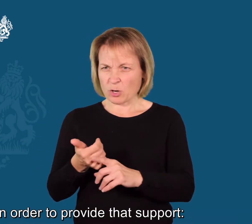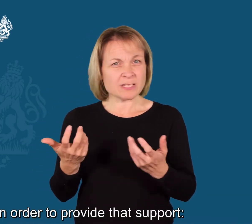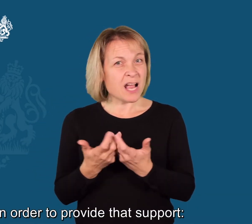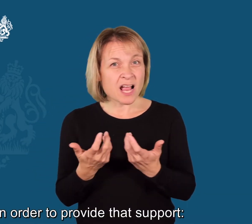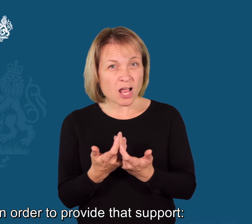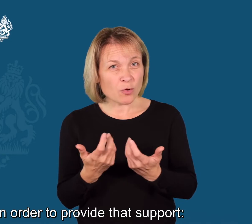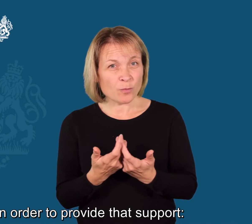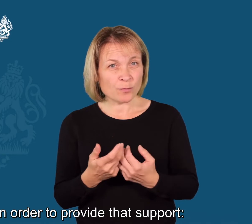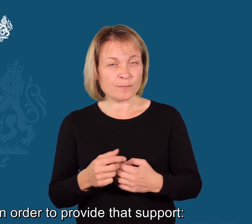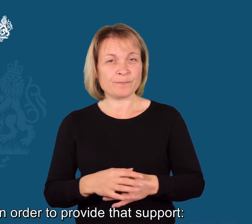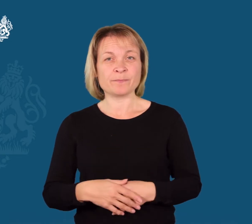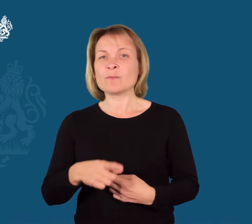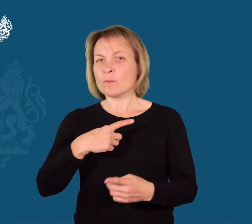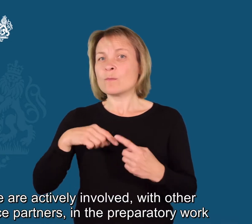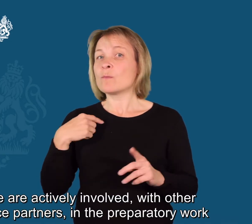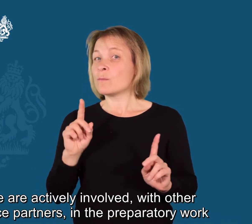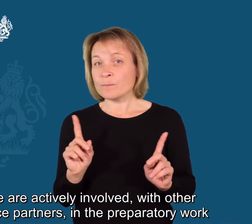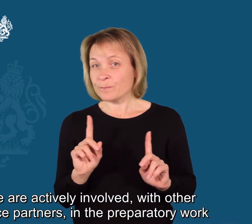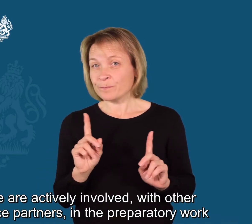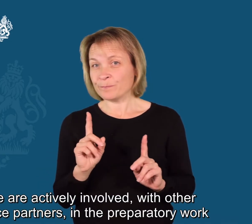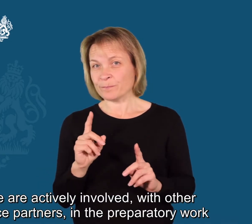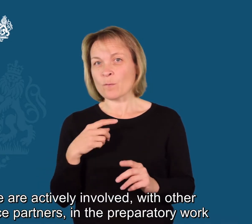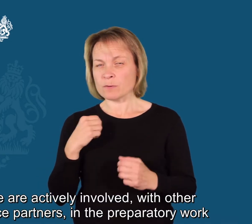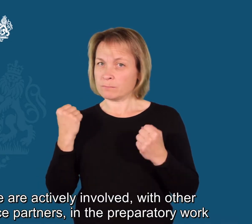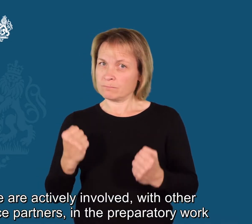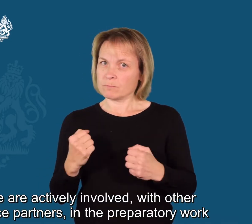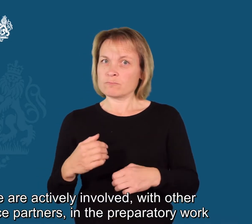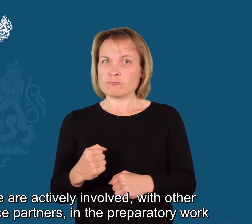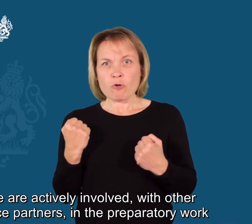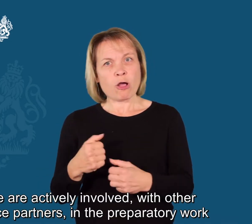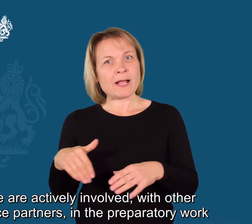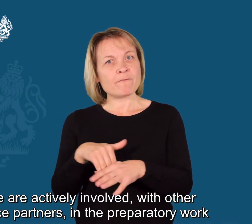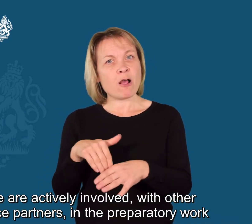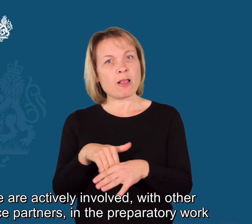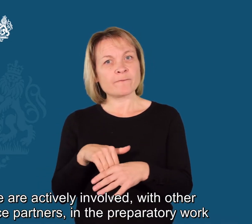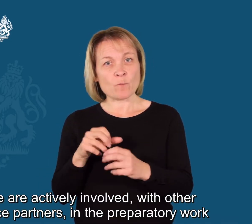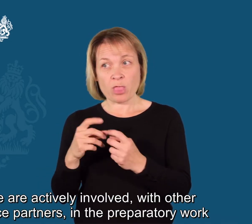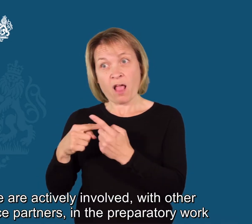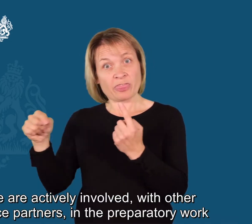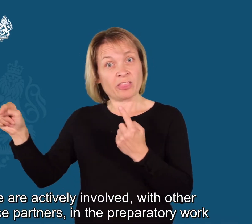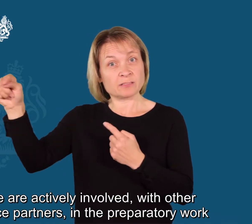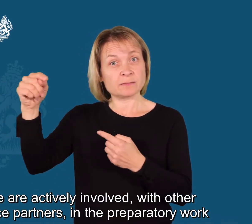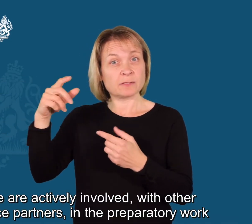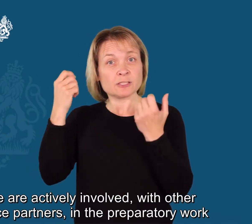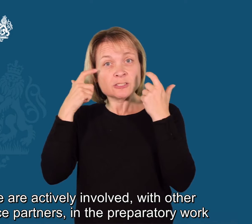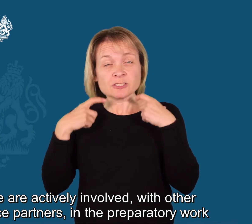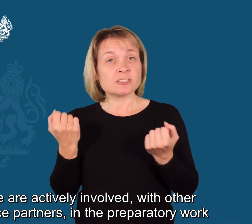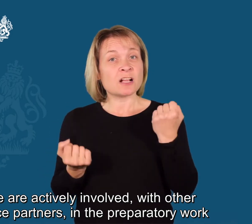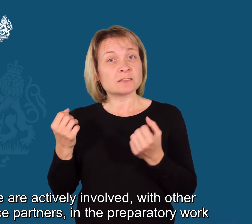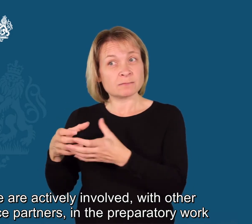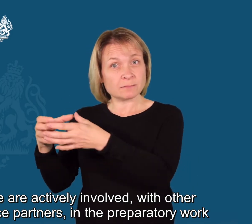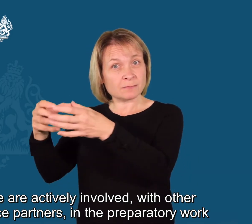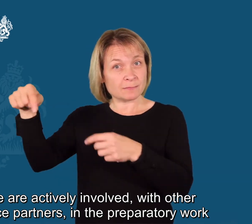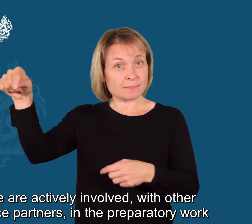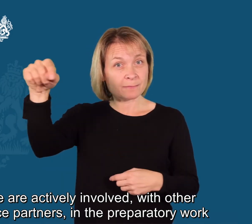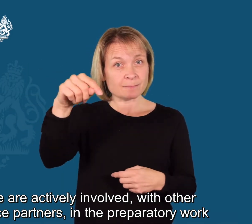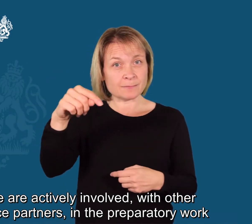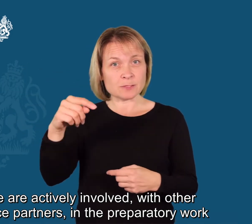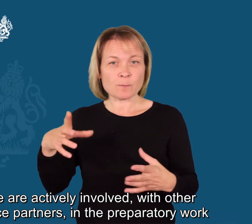In order to provide that support, we are actively involved with other justice partners in the preparatory work to establish